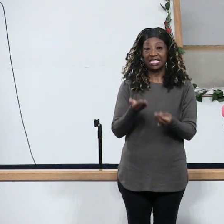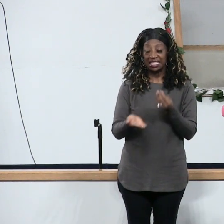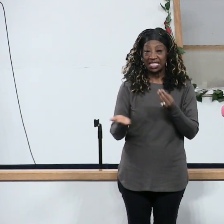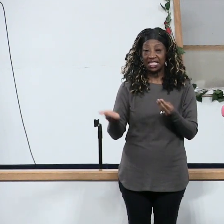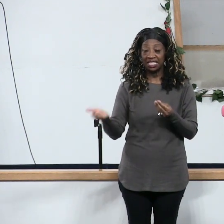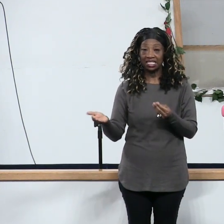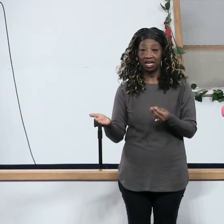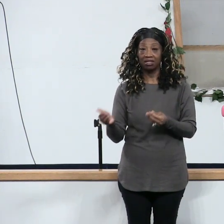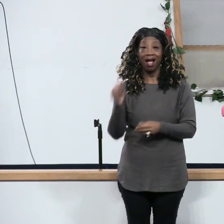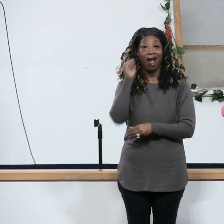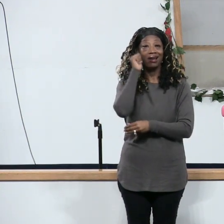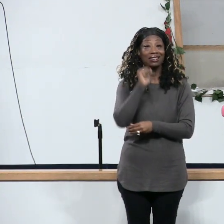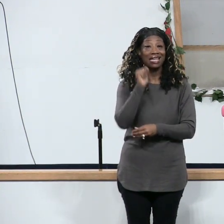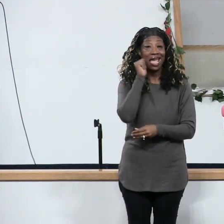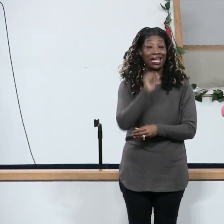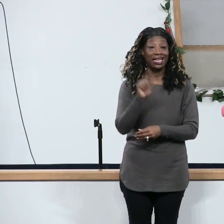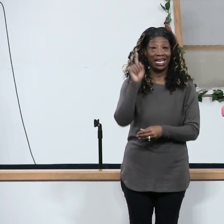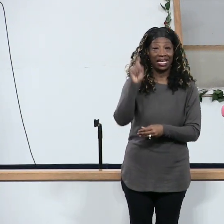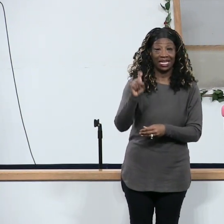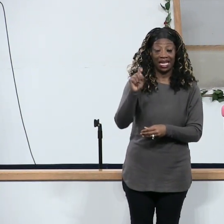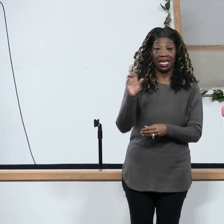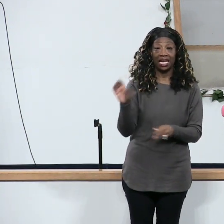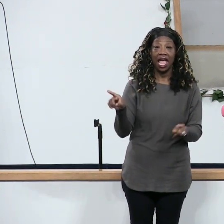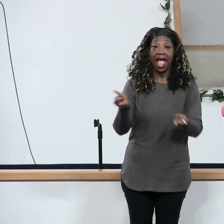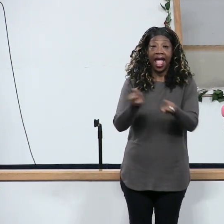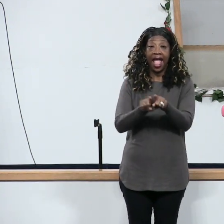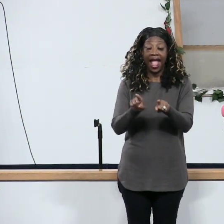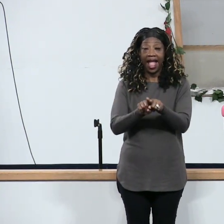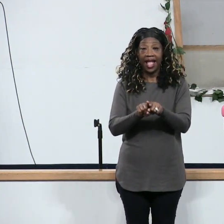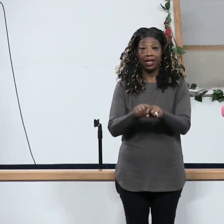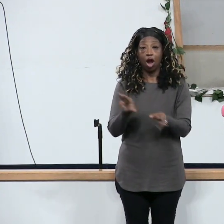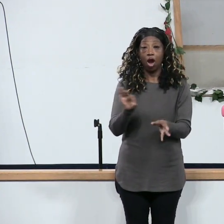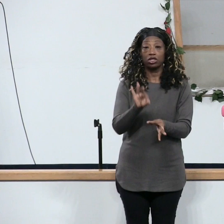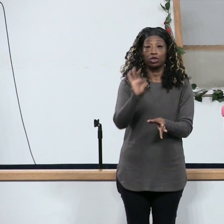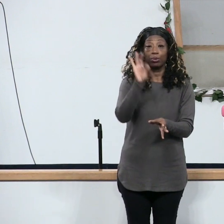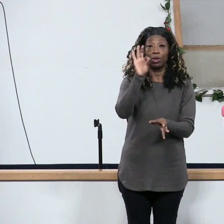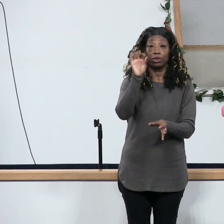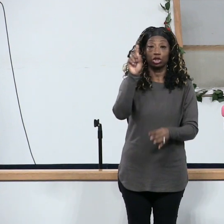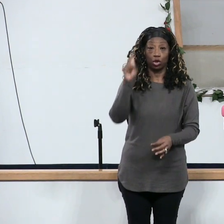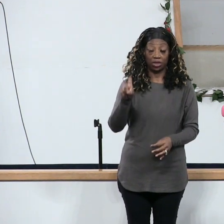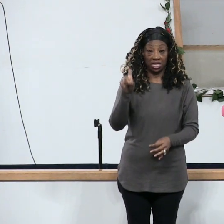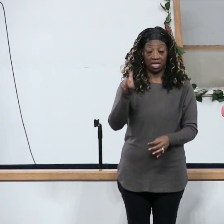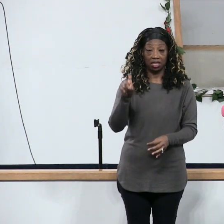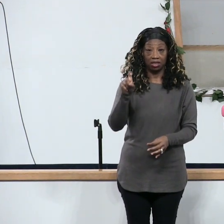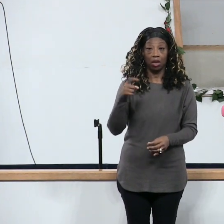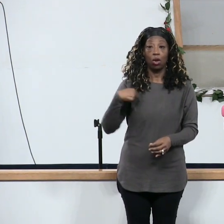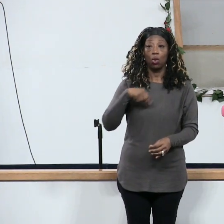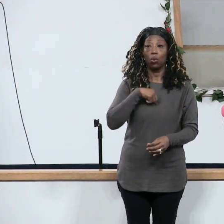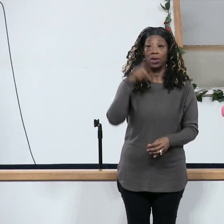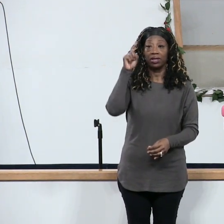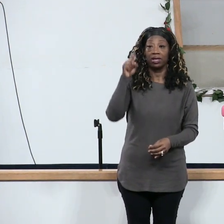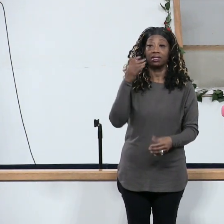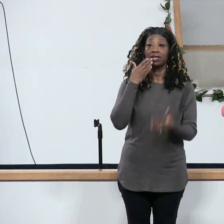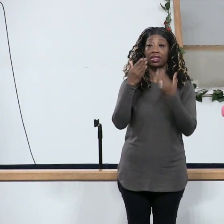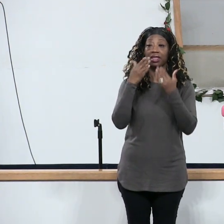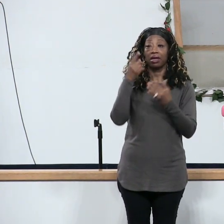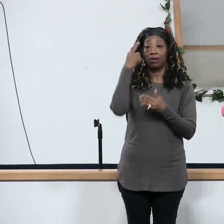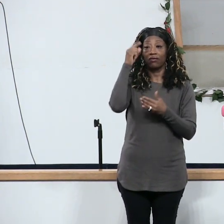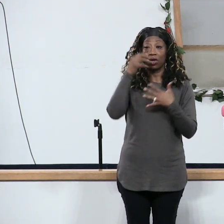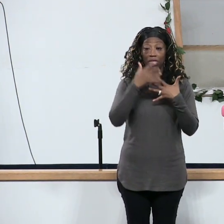our daily needs, and our spiritual needs. We need to thank him for the